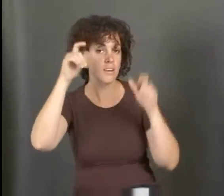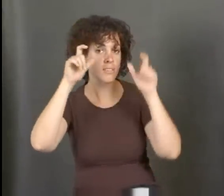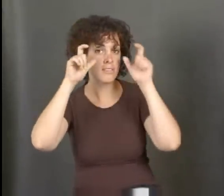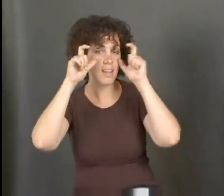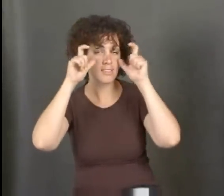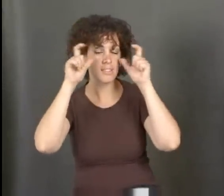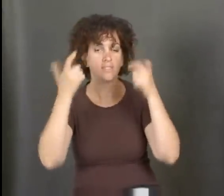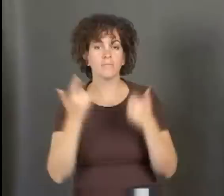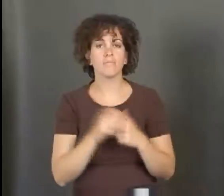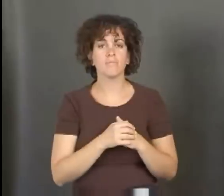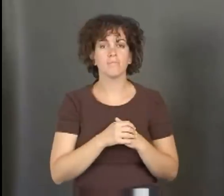Sunglasses.